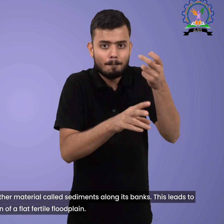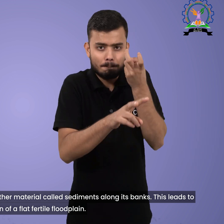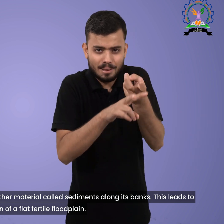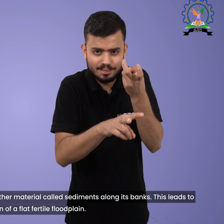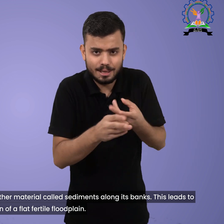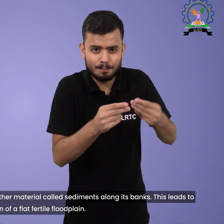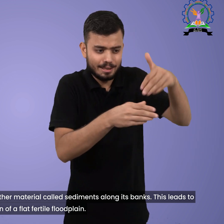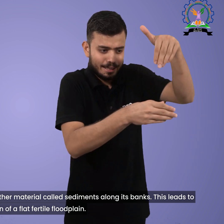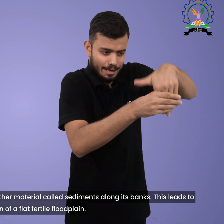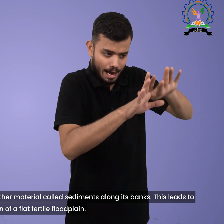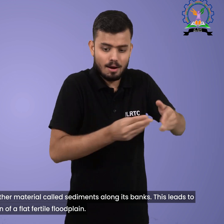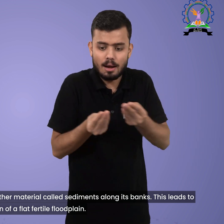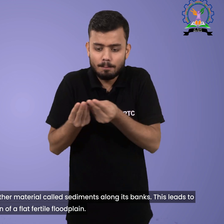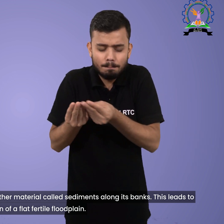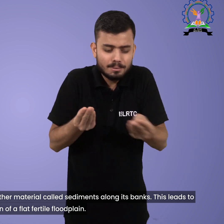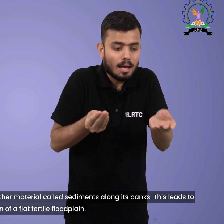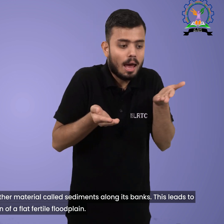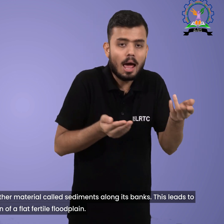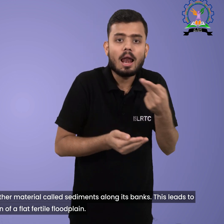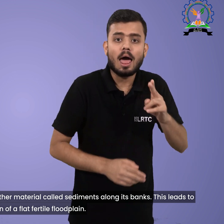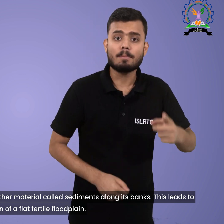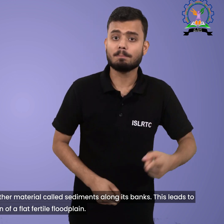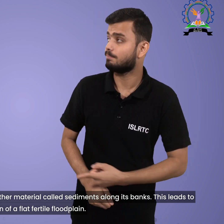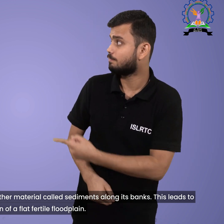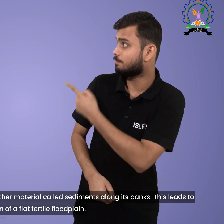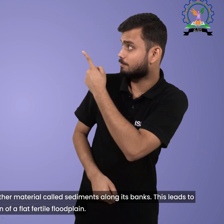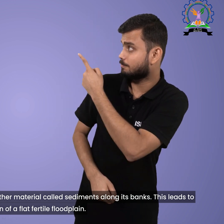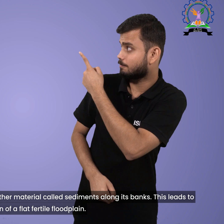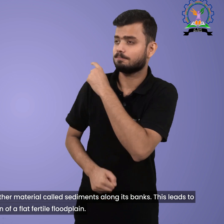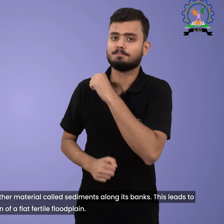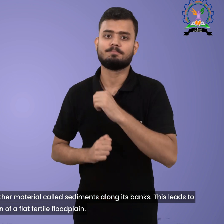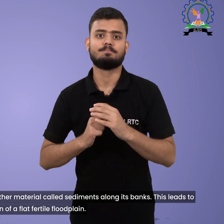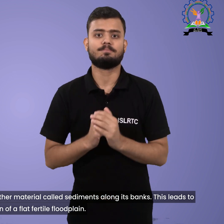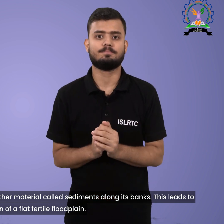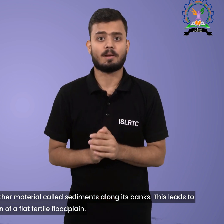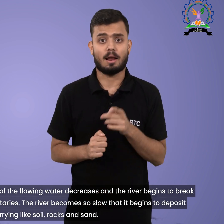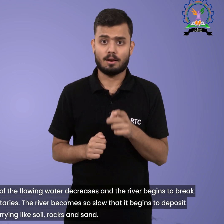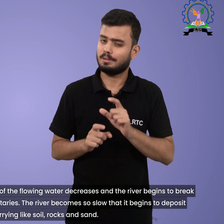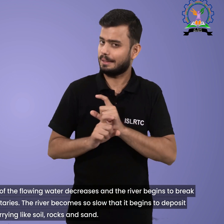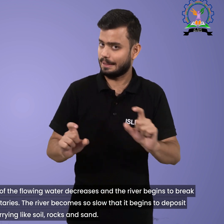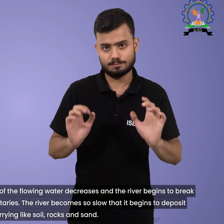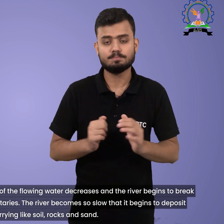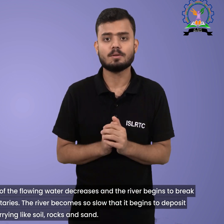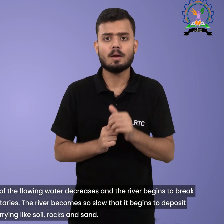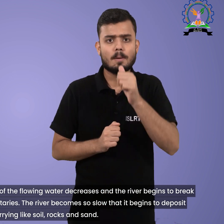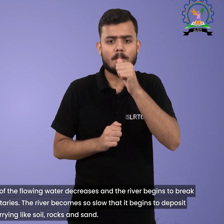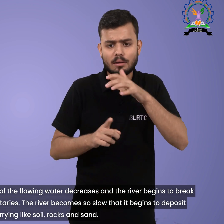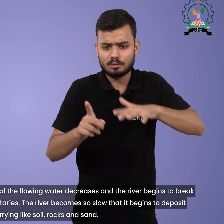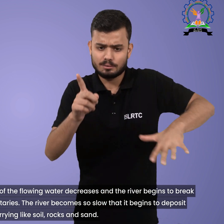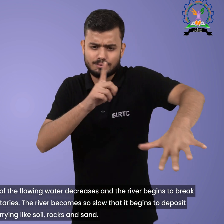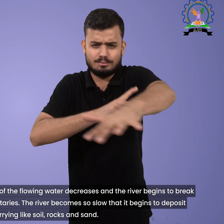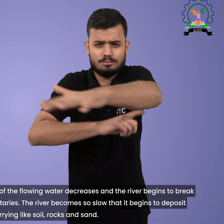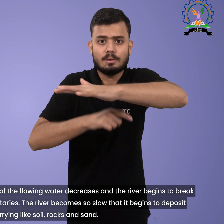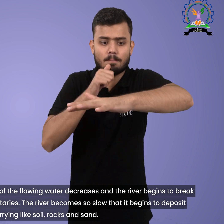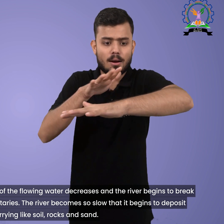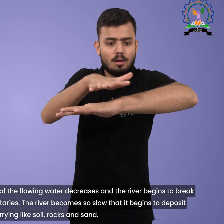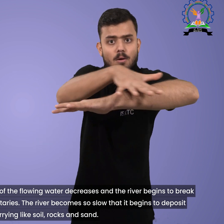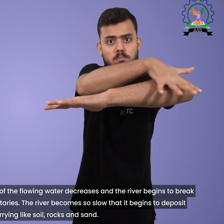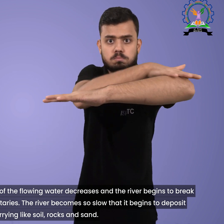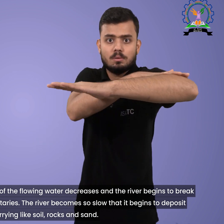to the formation of a flat fertile floodplain. As the river comes close to the sea, the speed of the flowing water decreases and the river begins